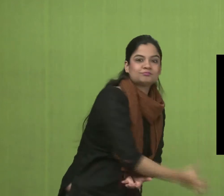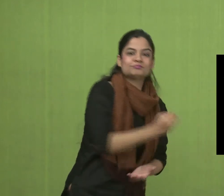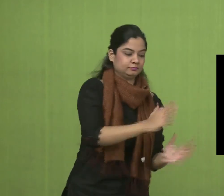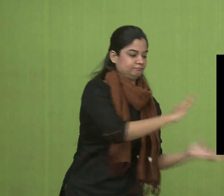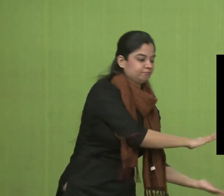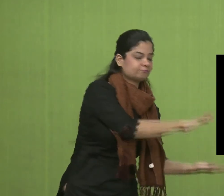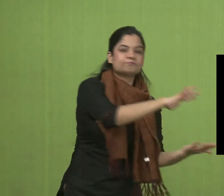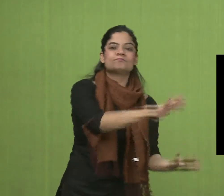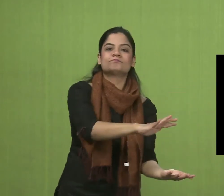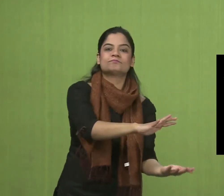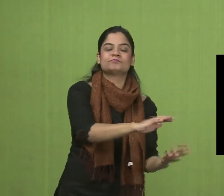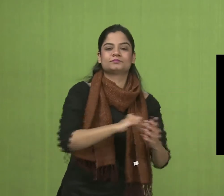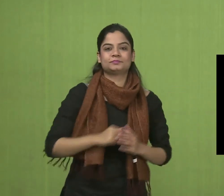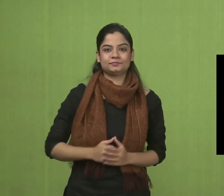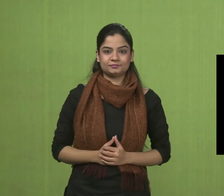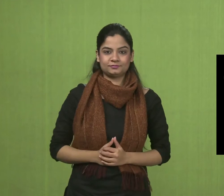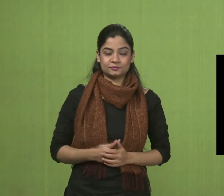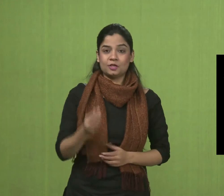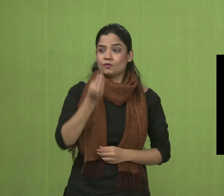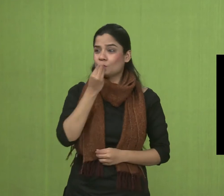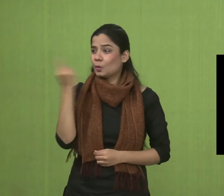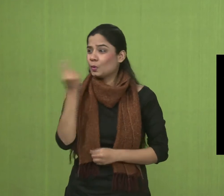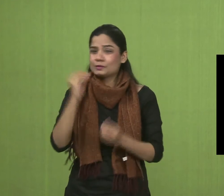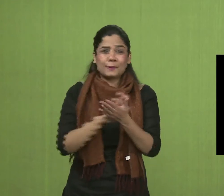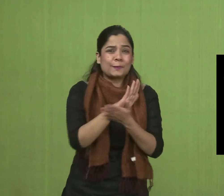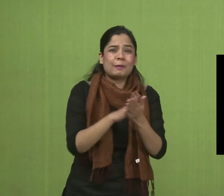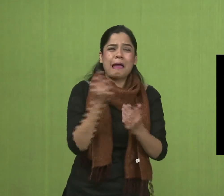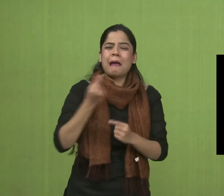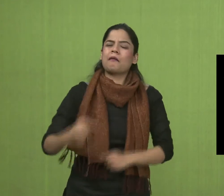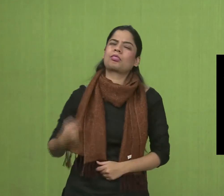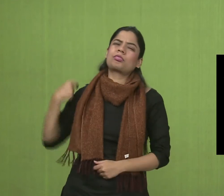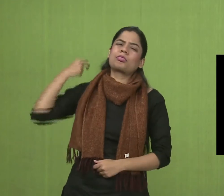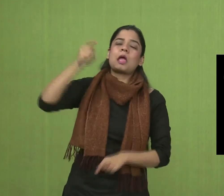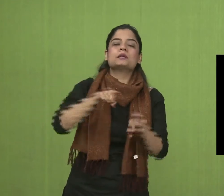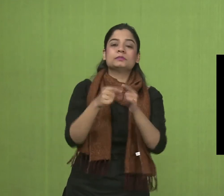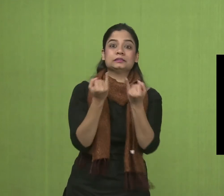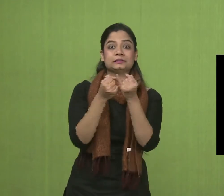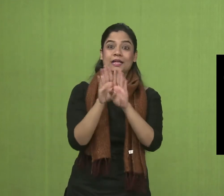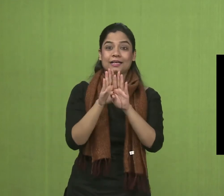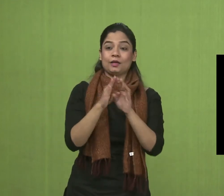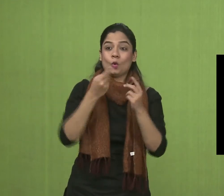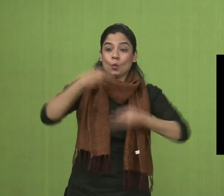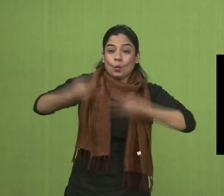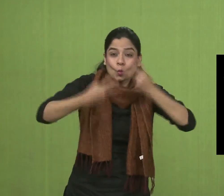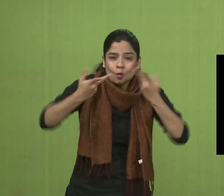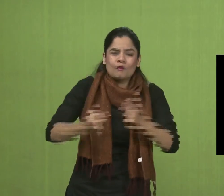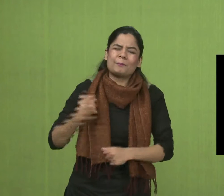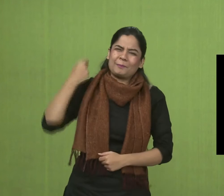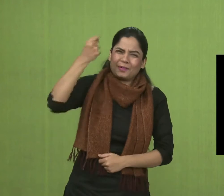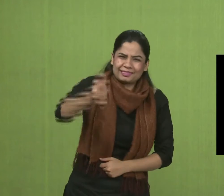you. Things that you don't use every day, for example, you cook noodles, etc. only on Sundays, you can